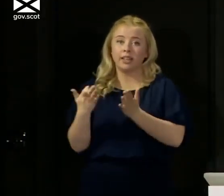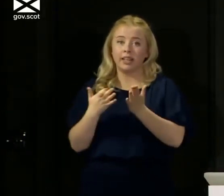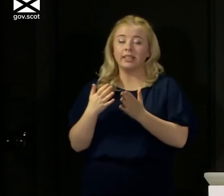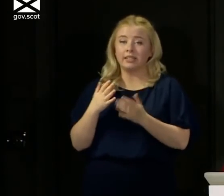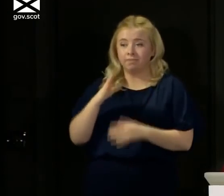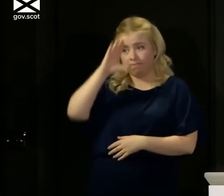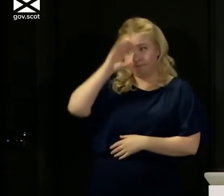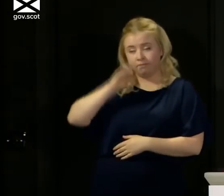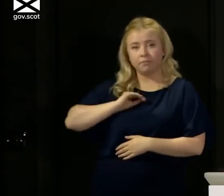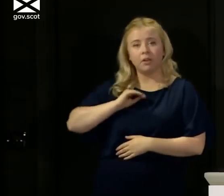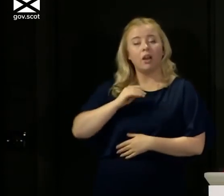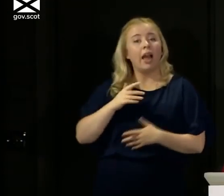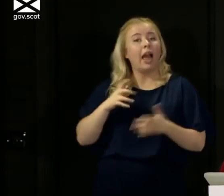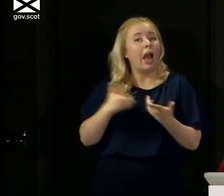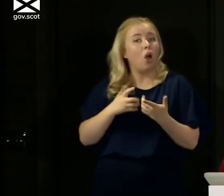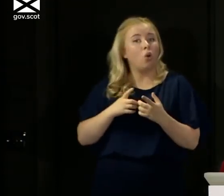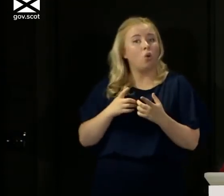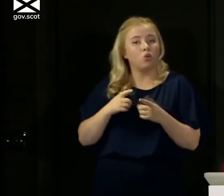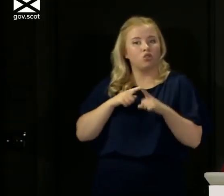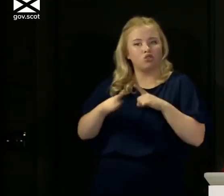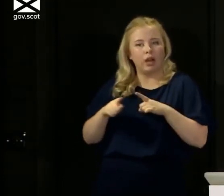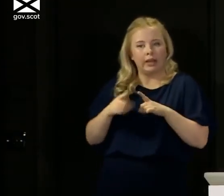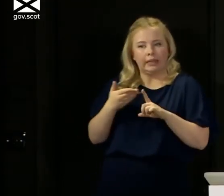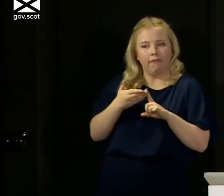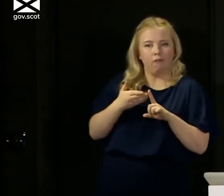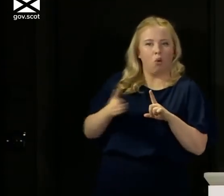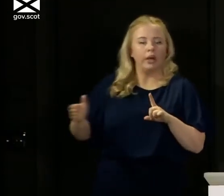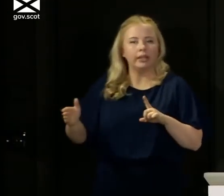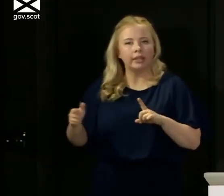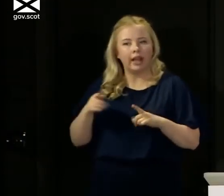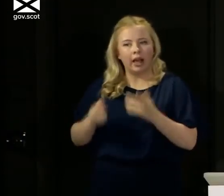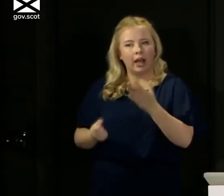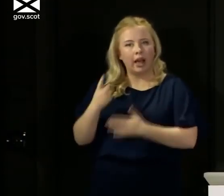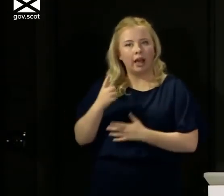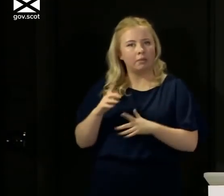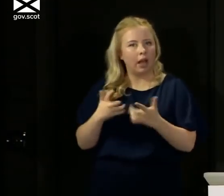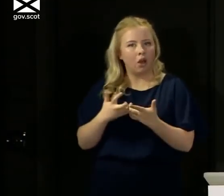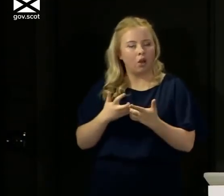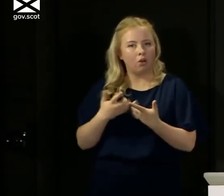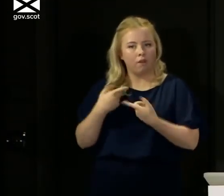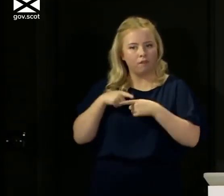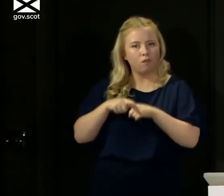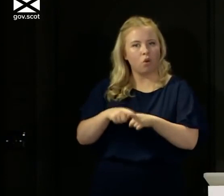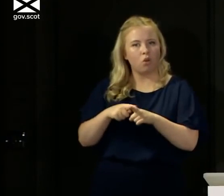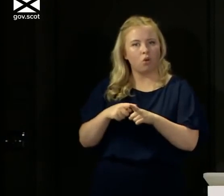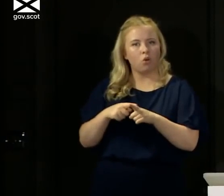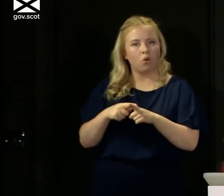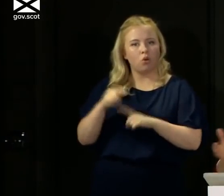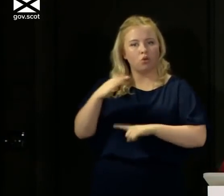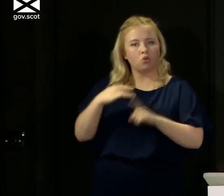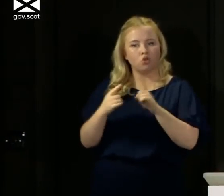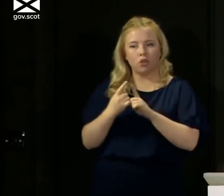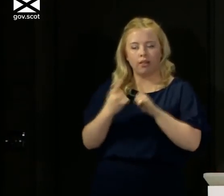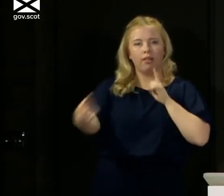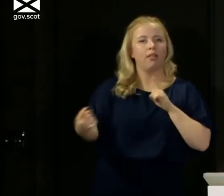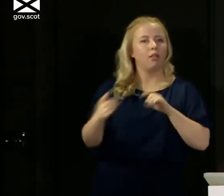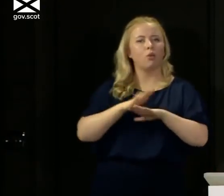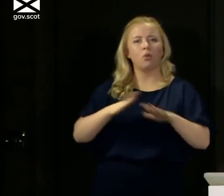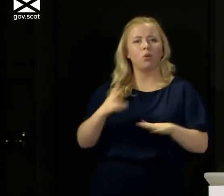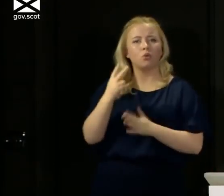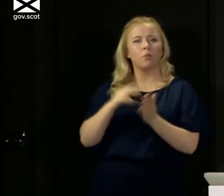for 14 days. The way to avoid that, or to minimise your risk of that, is to comply with the physical distancing guidance and don't come